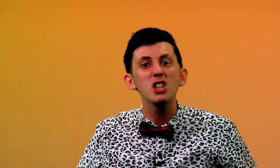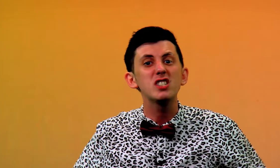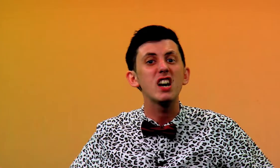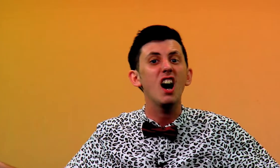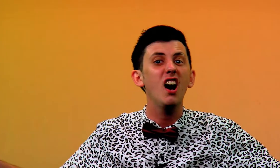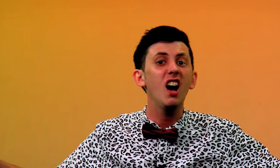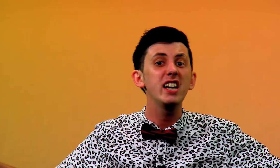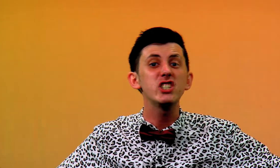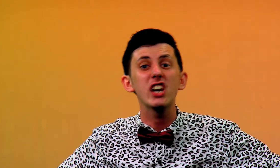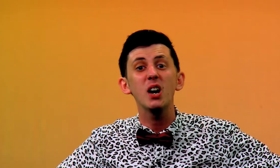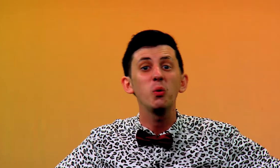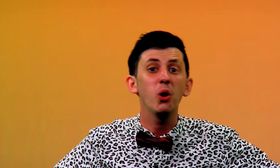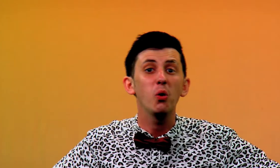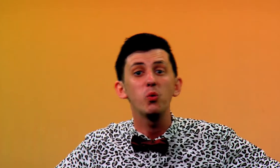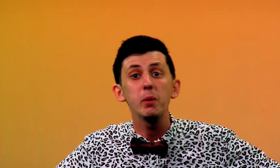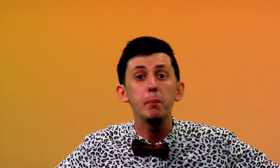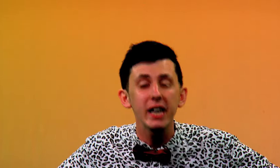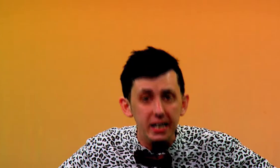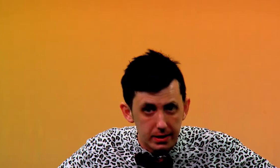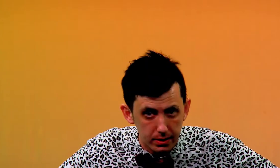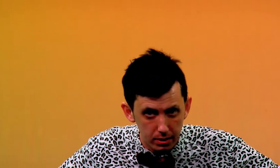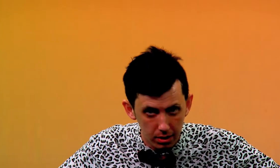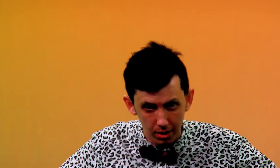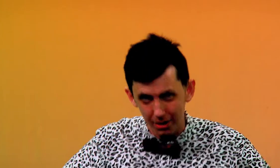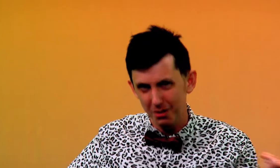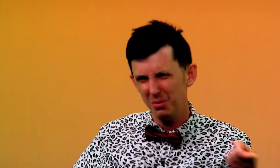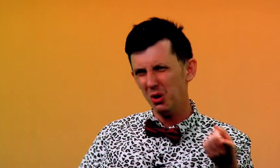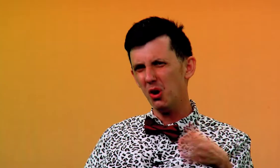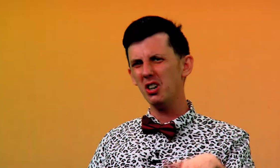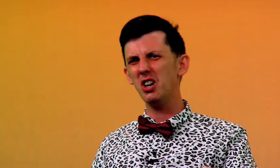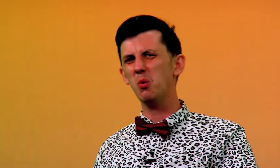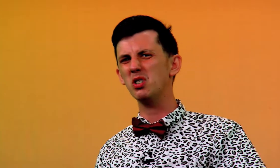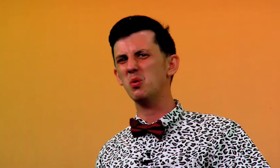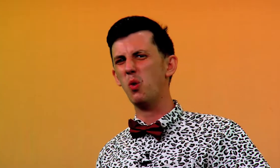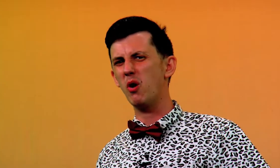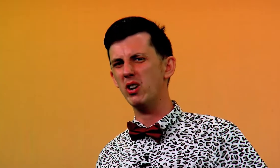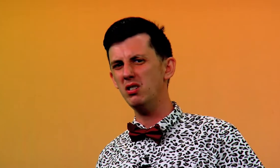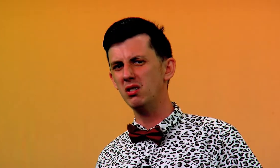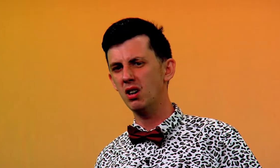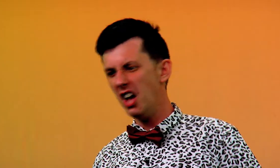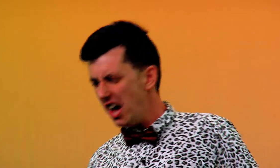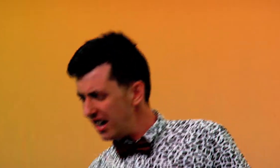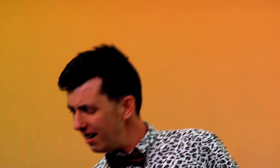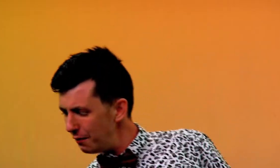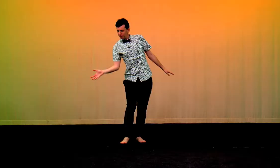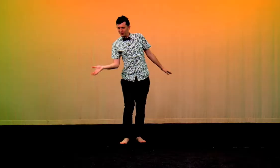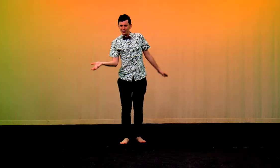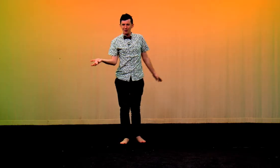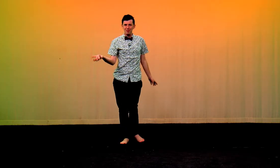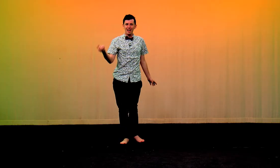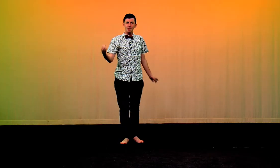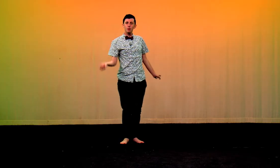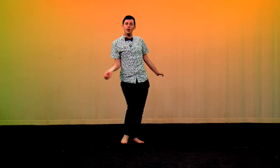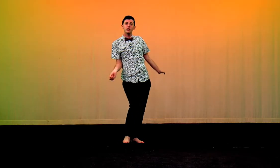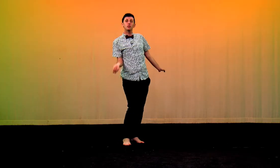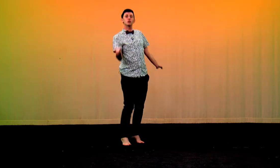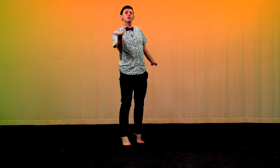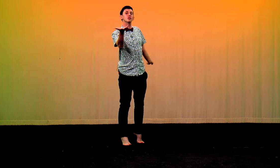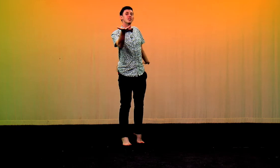that I shall not repeat. But Crocodile wasn't worried. He lifted up the apple and he tossed it